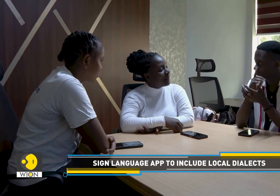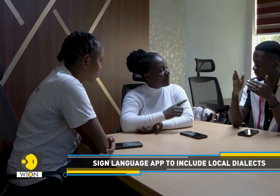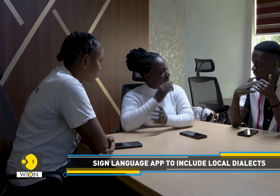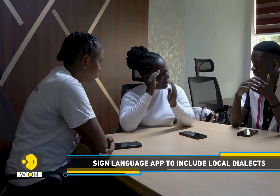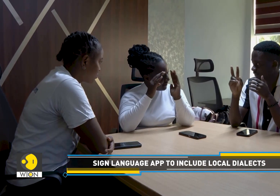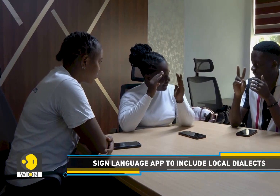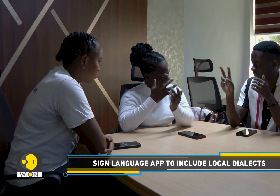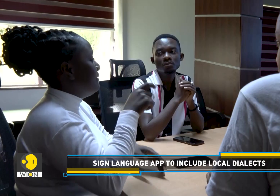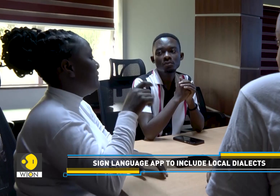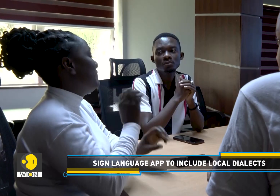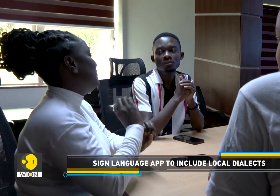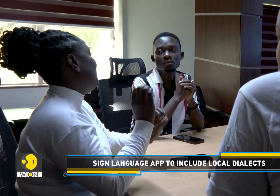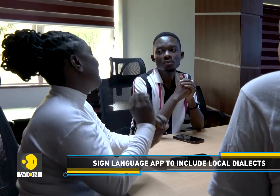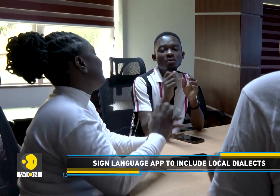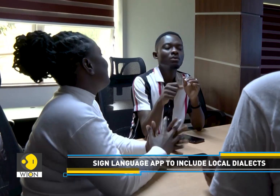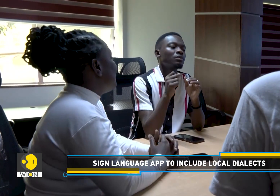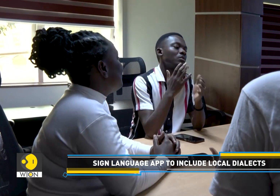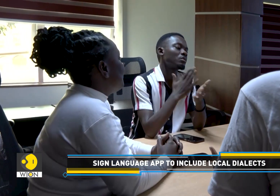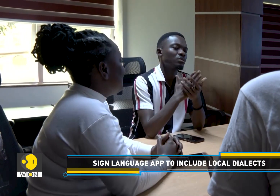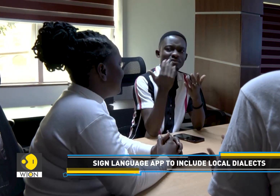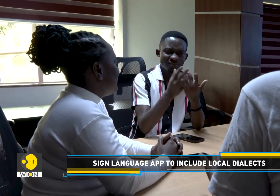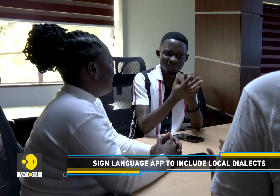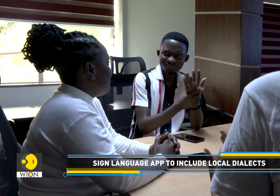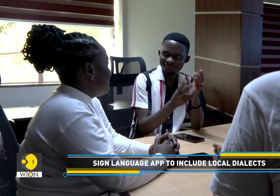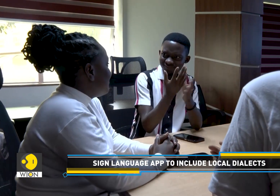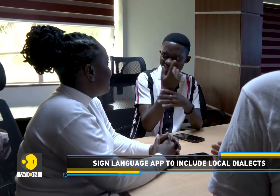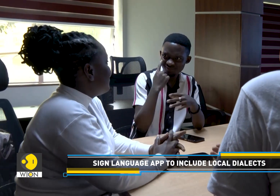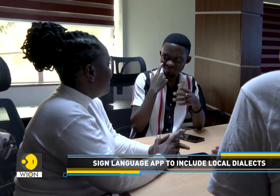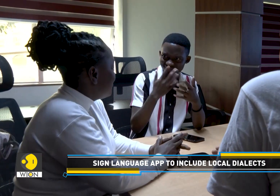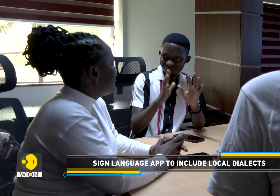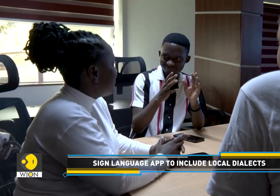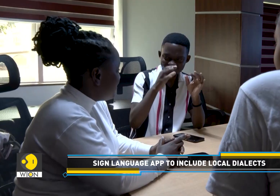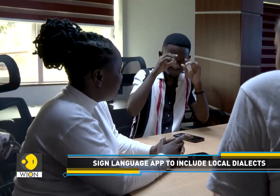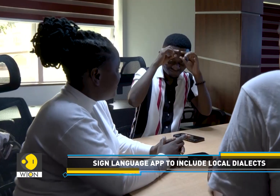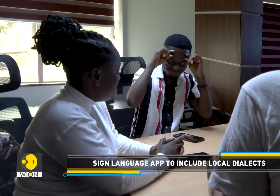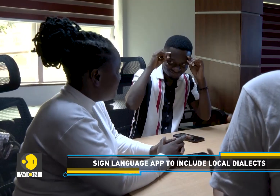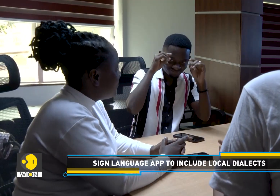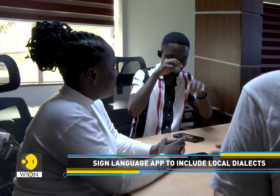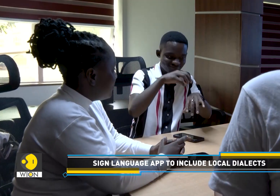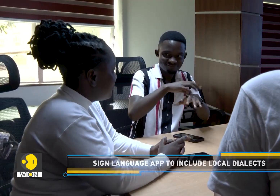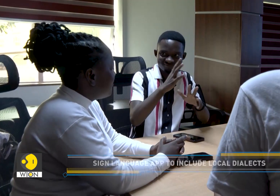The app has proved useful for people who want to learn the sign language to communicate and work with the hard-of-hearing community.